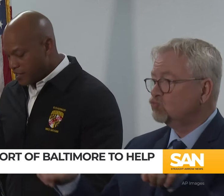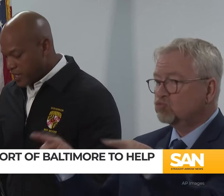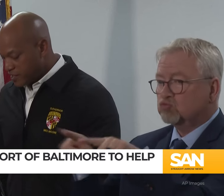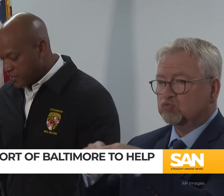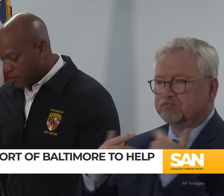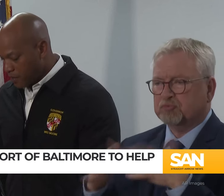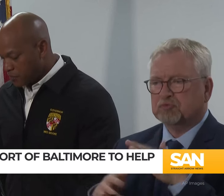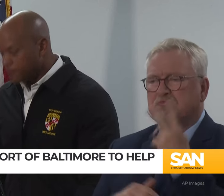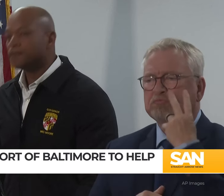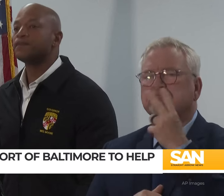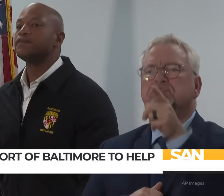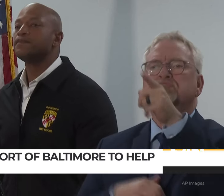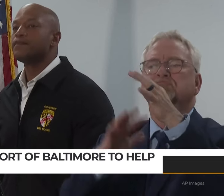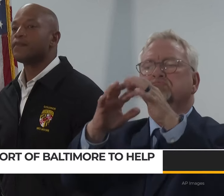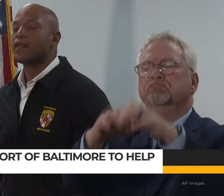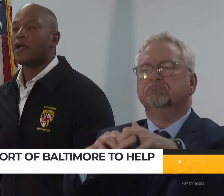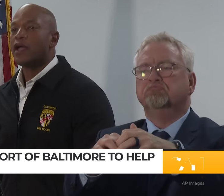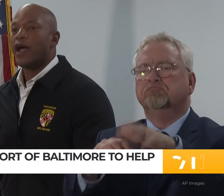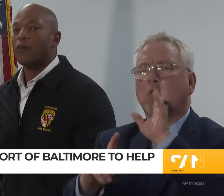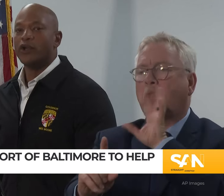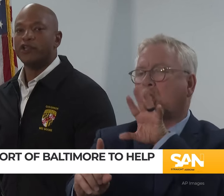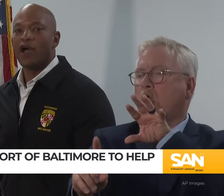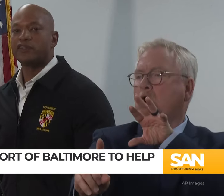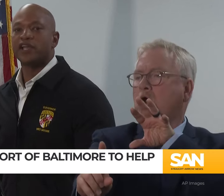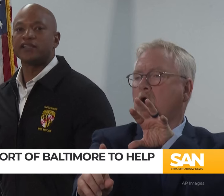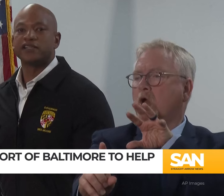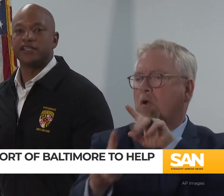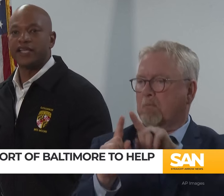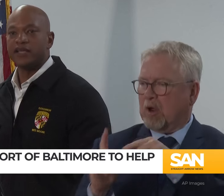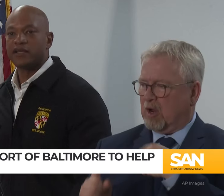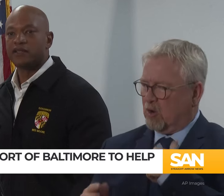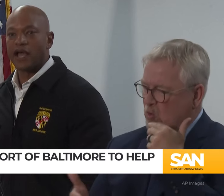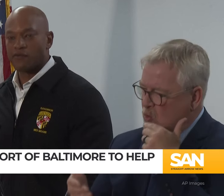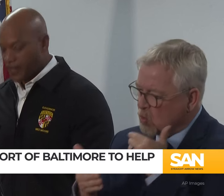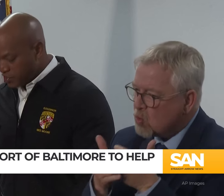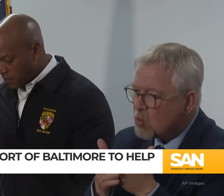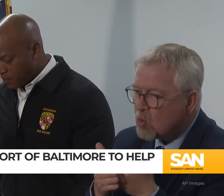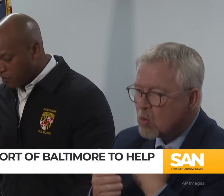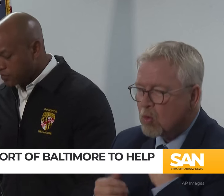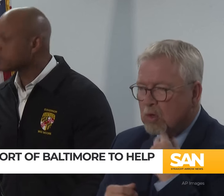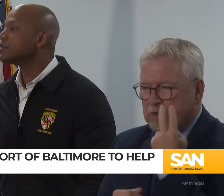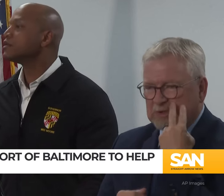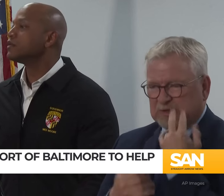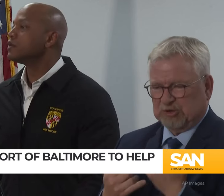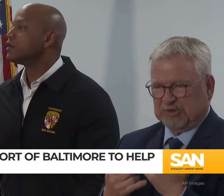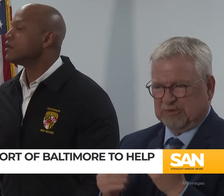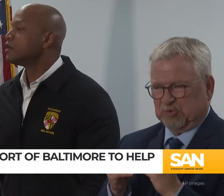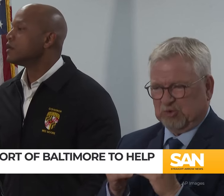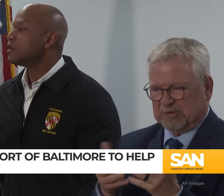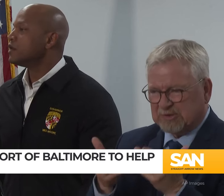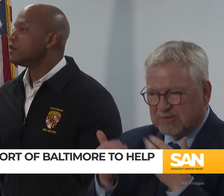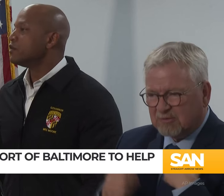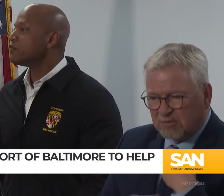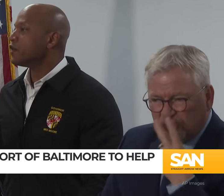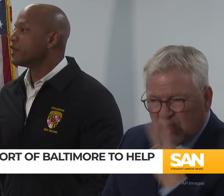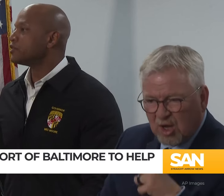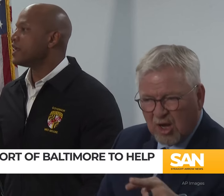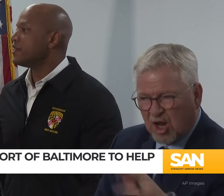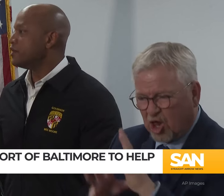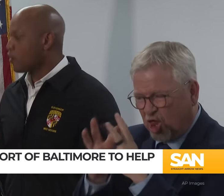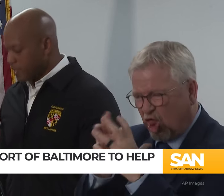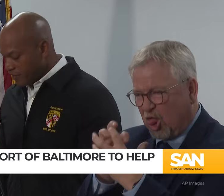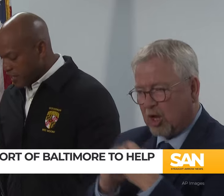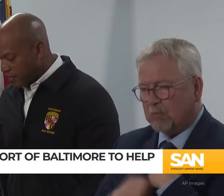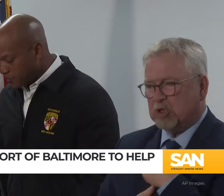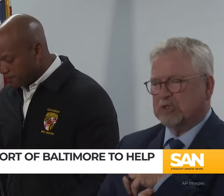Yesterday, we had a chance to see it up close. And when you have a chance to see that wreckage up close, you fully